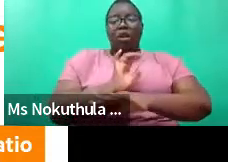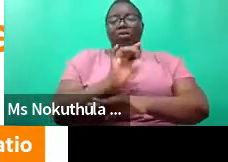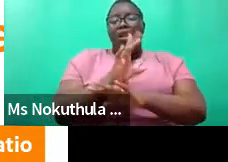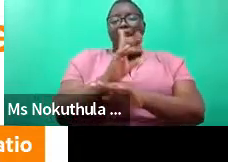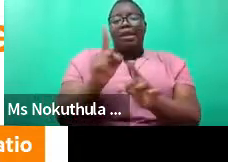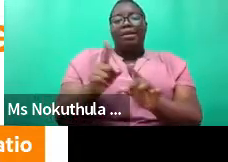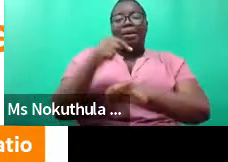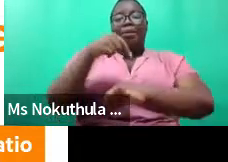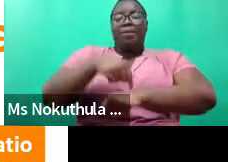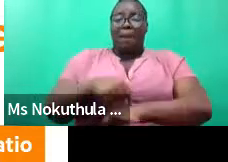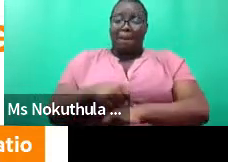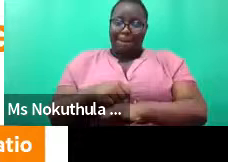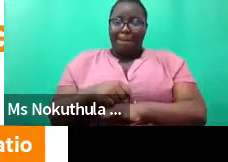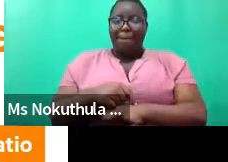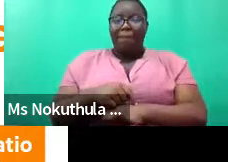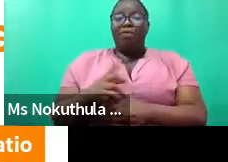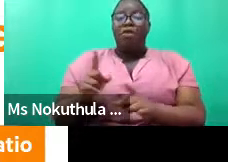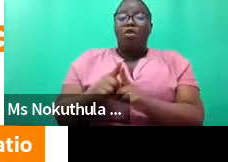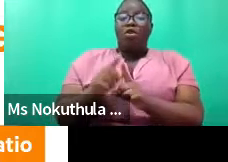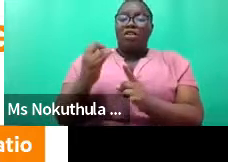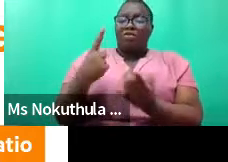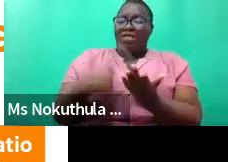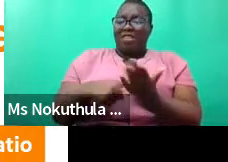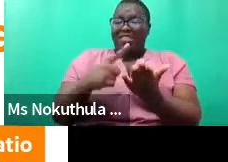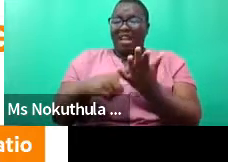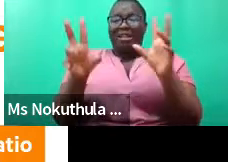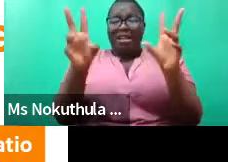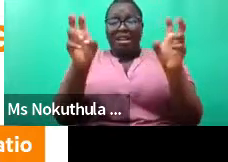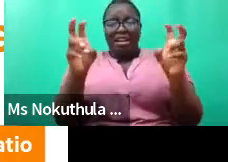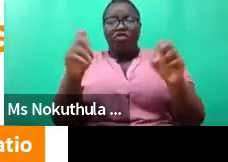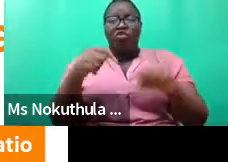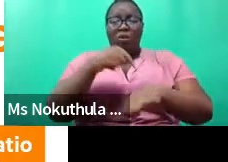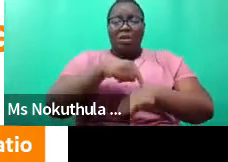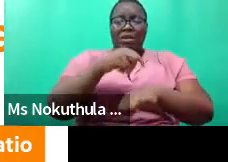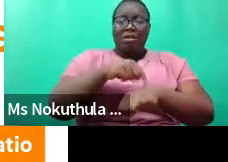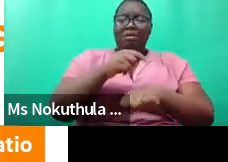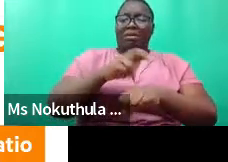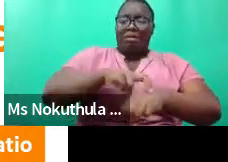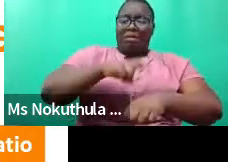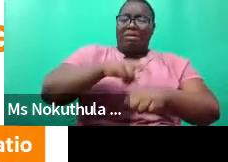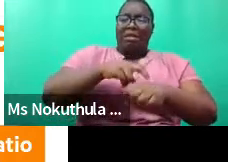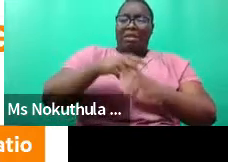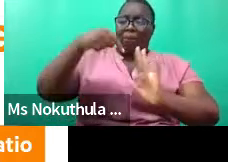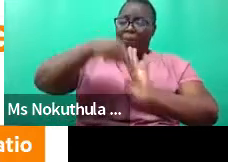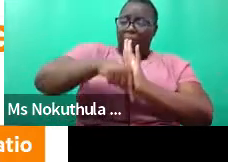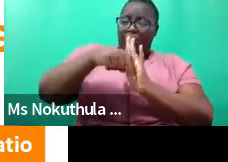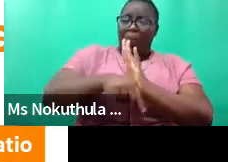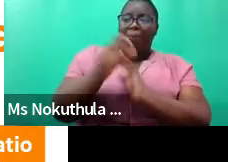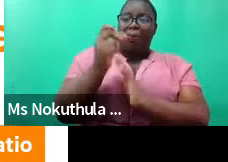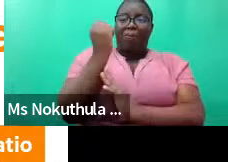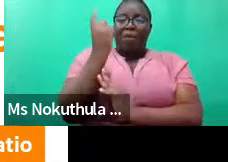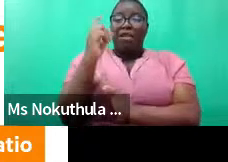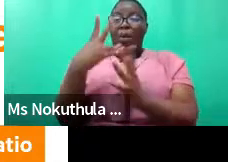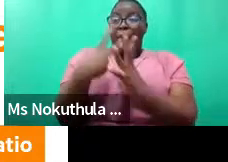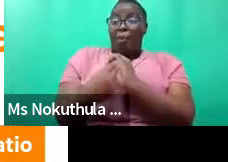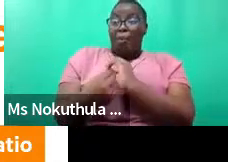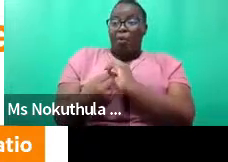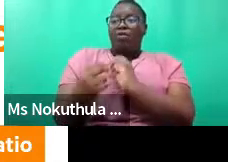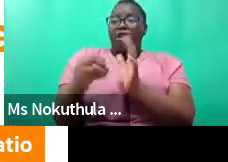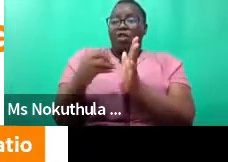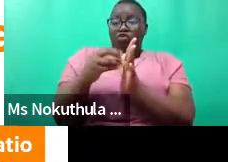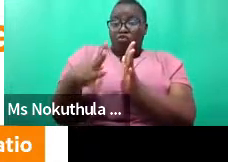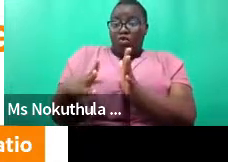the counselor needs to discuss an issue that needs an in-depth understanding, then both the counselor and the client and the student can agree to